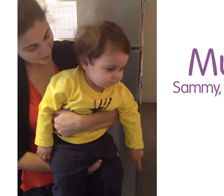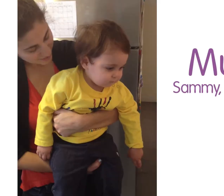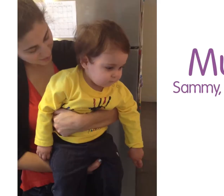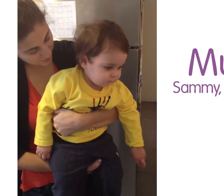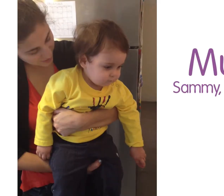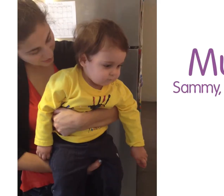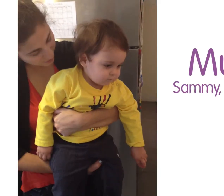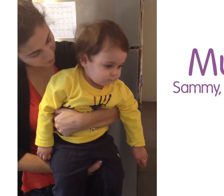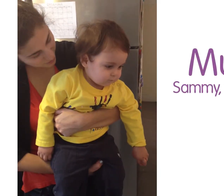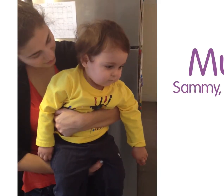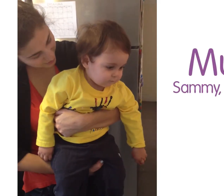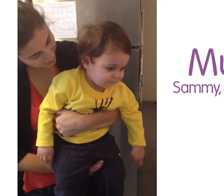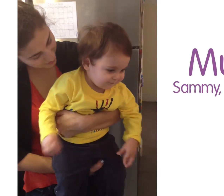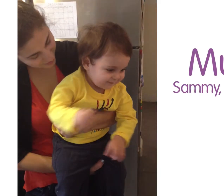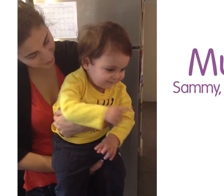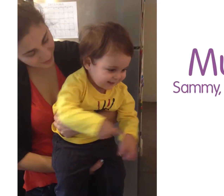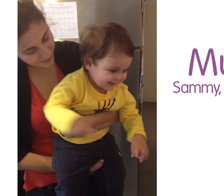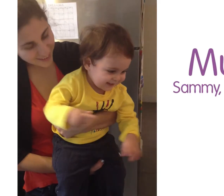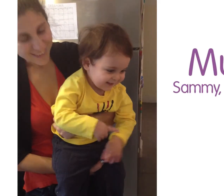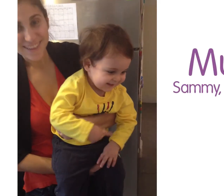Sam, what's the sign for music?